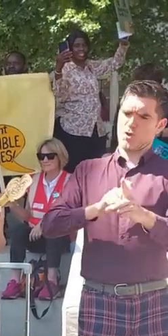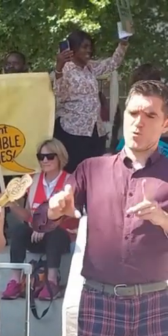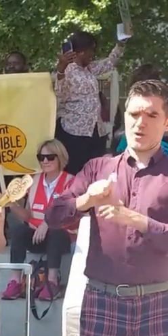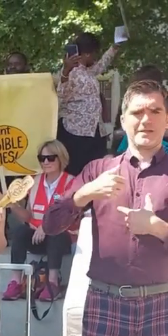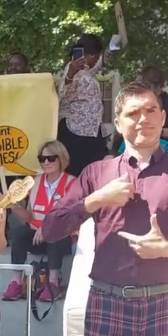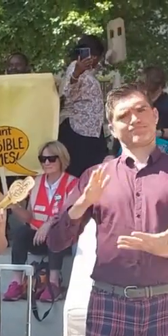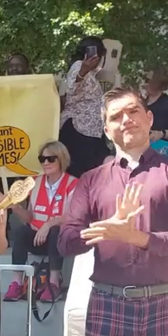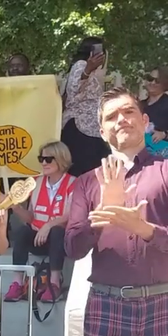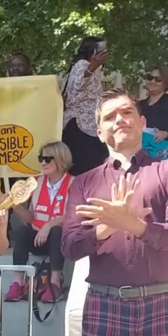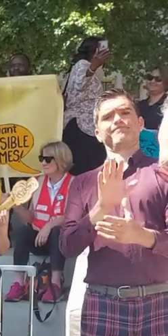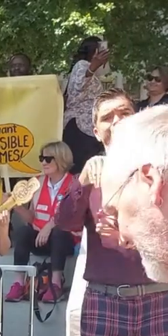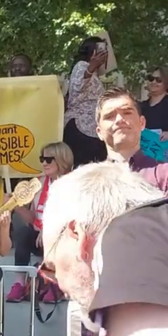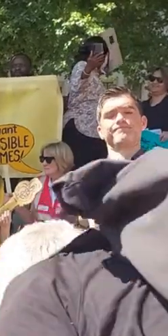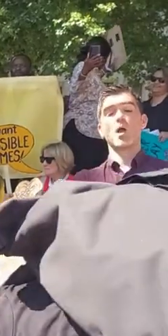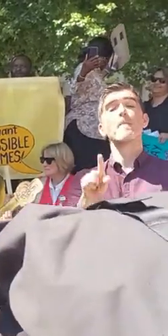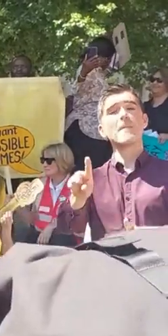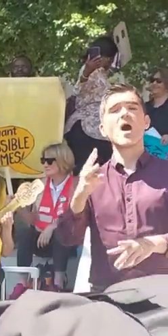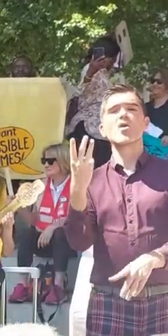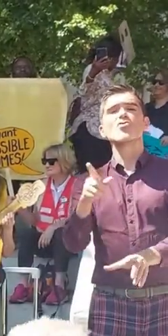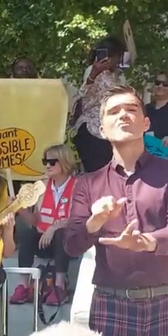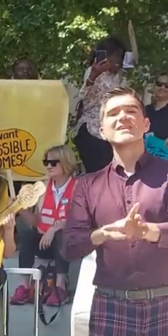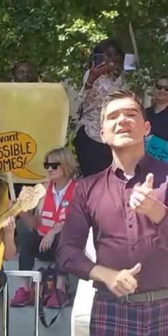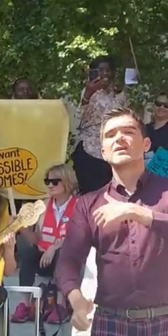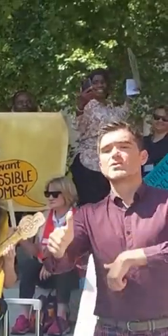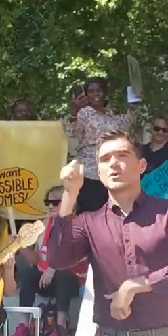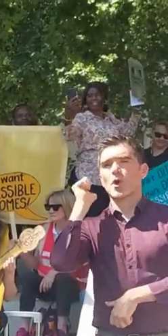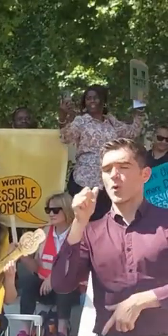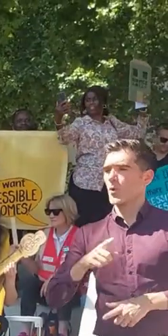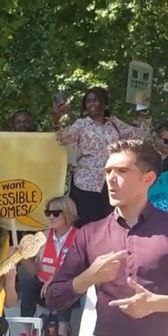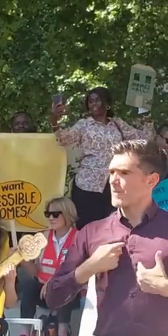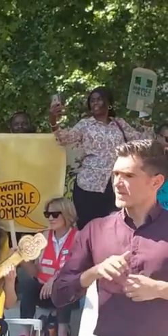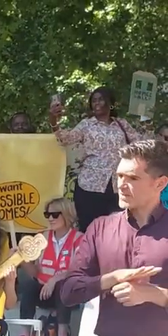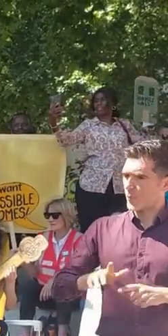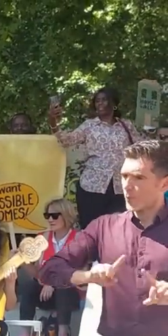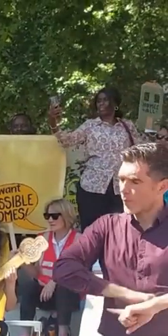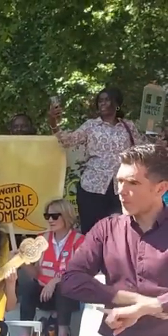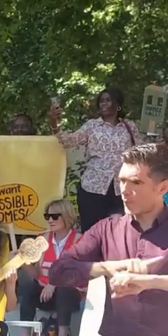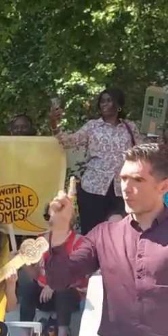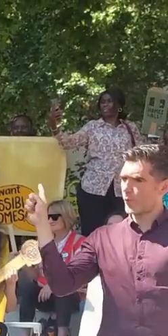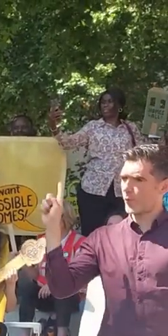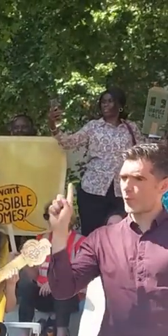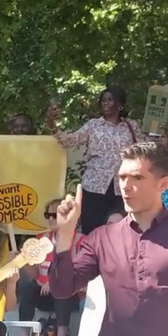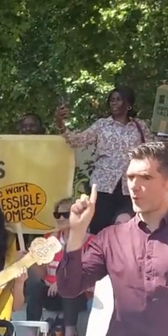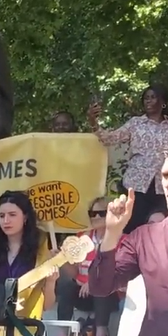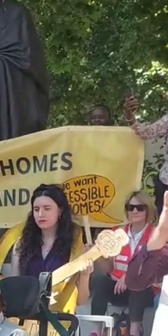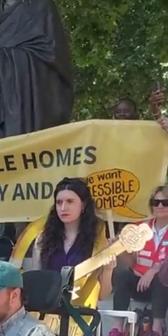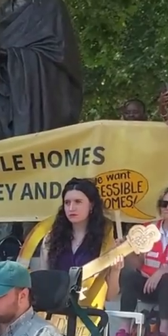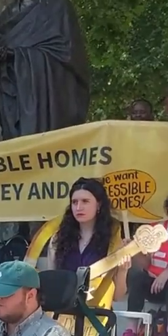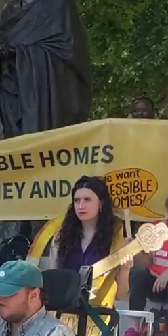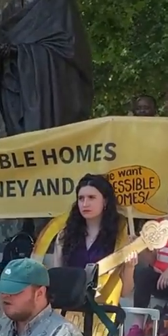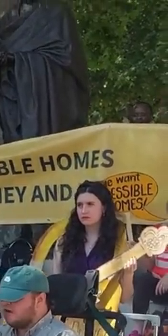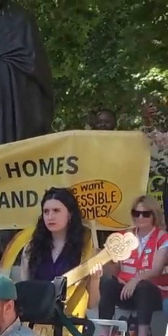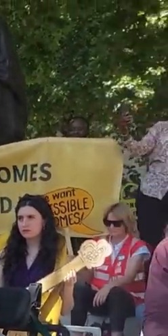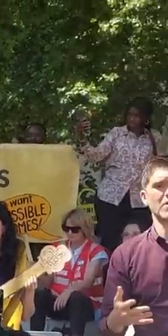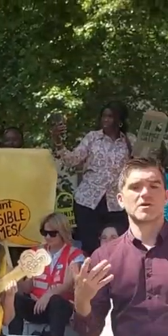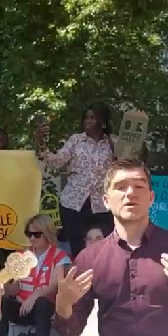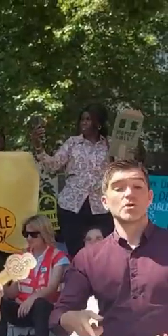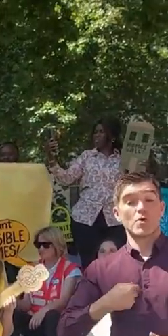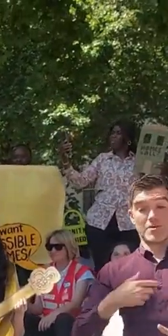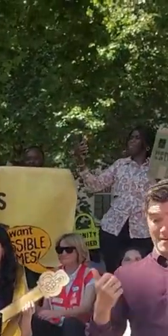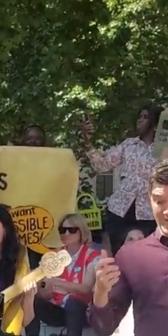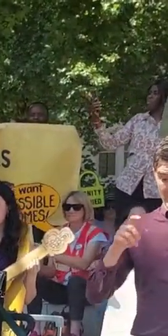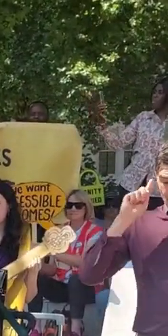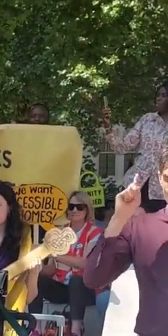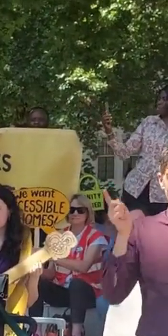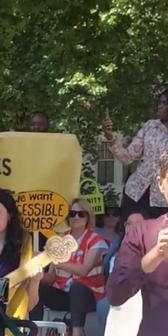happy. However, 3 years ago, my situation was drastically different. After successfully graduating